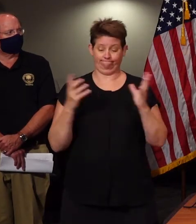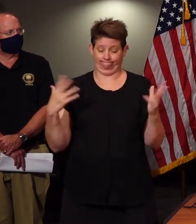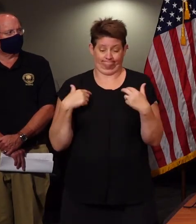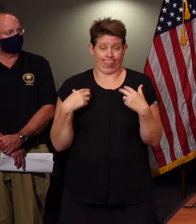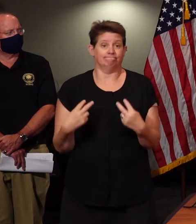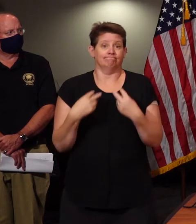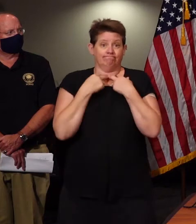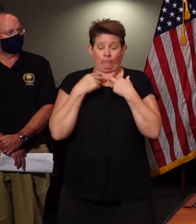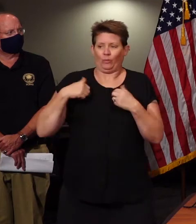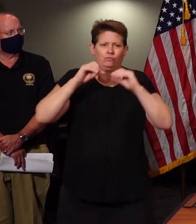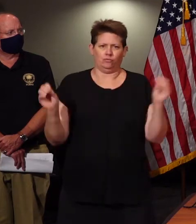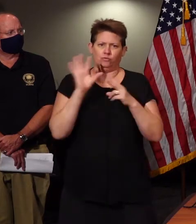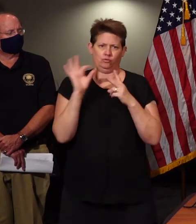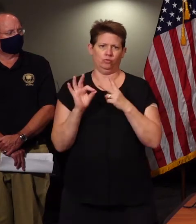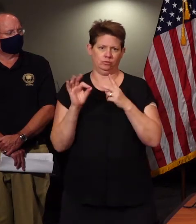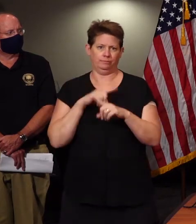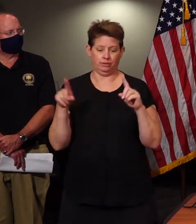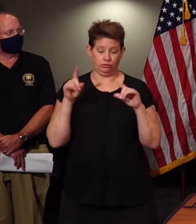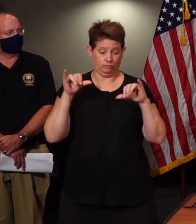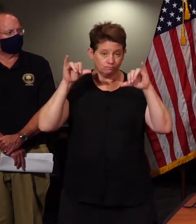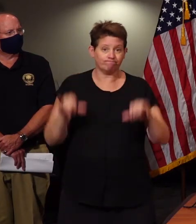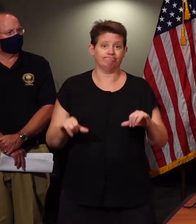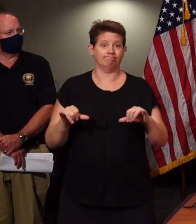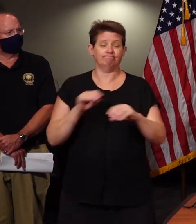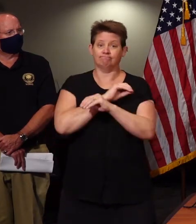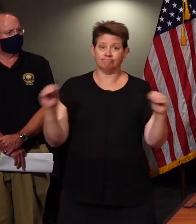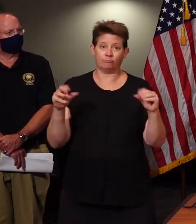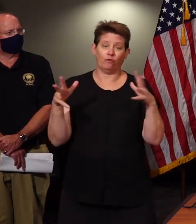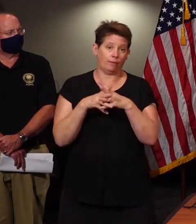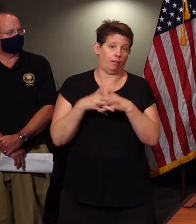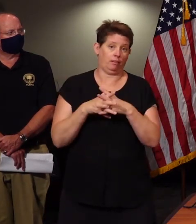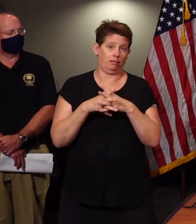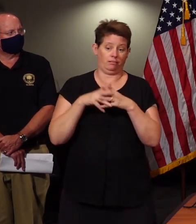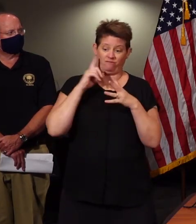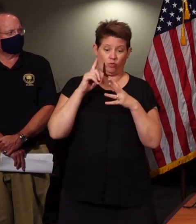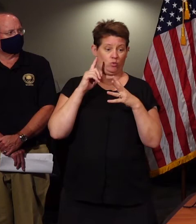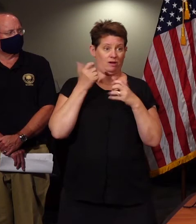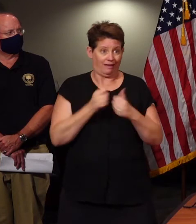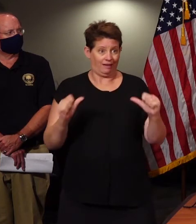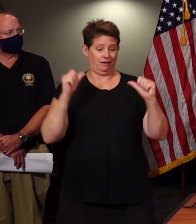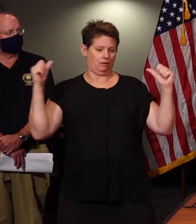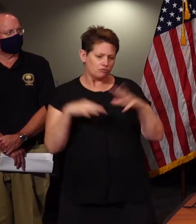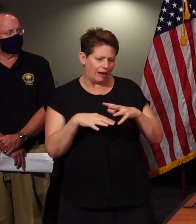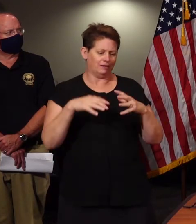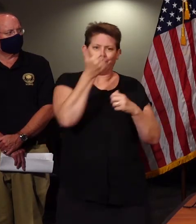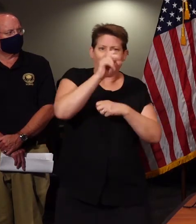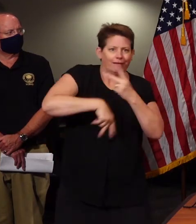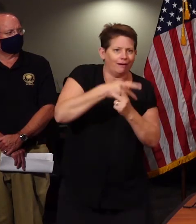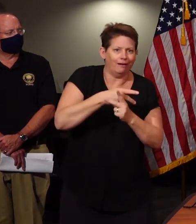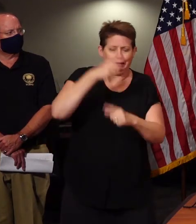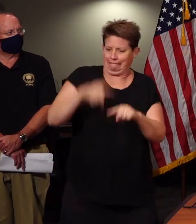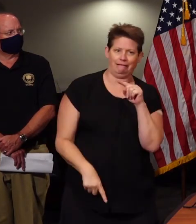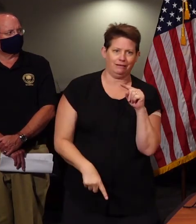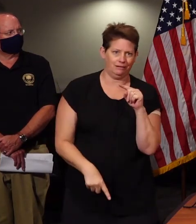choice, we will have no choice, but to keep these restrictions on crowds and gatherings in place. And